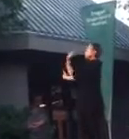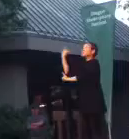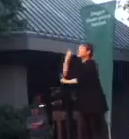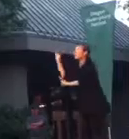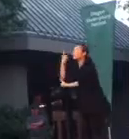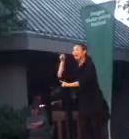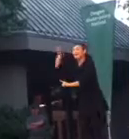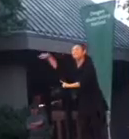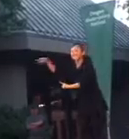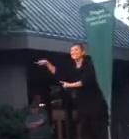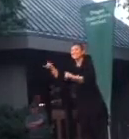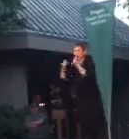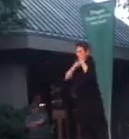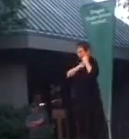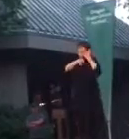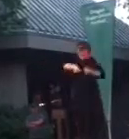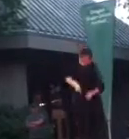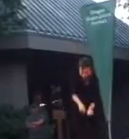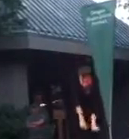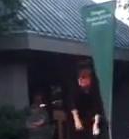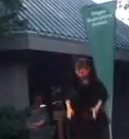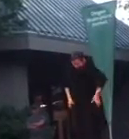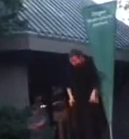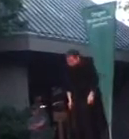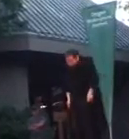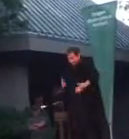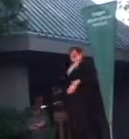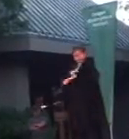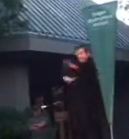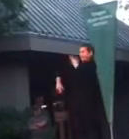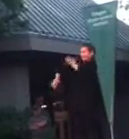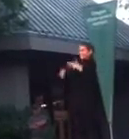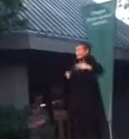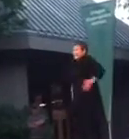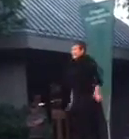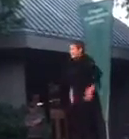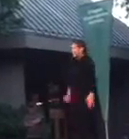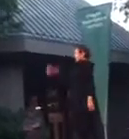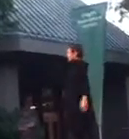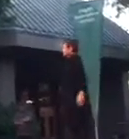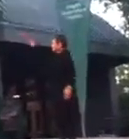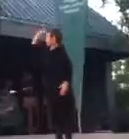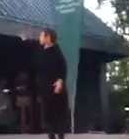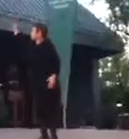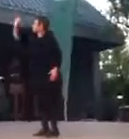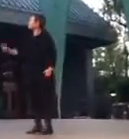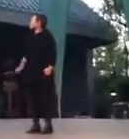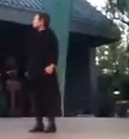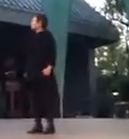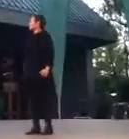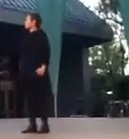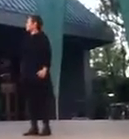inside. Ah, there must be somebody there. So he tidied himself up. He knocked on the door.